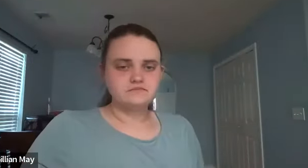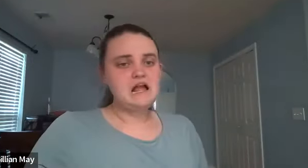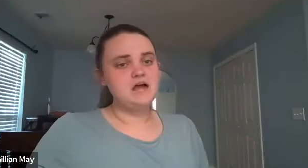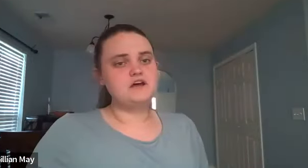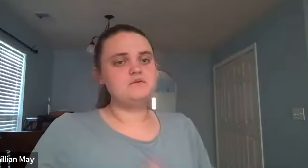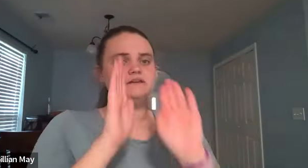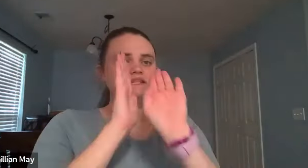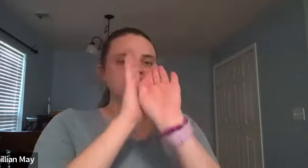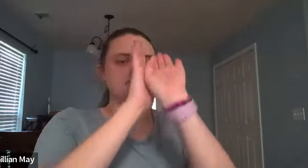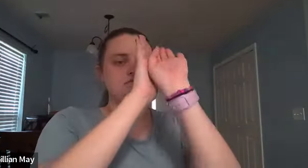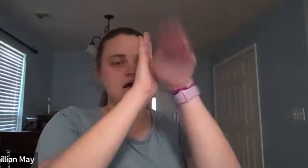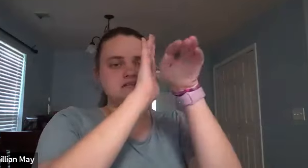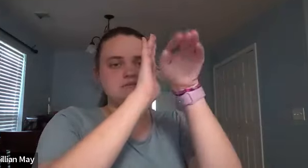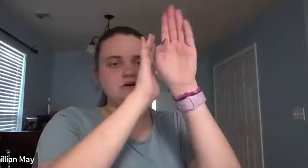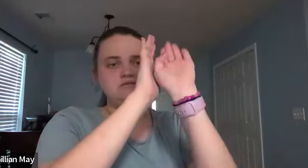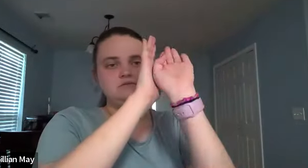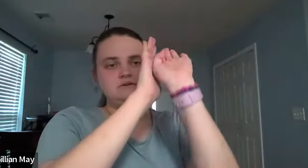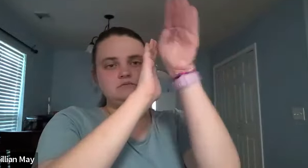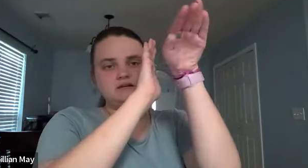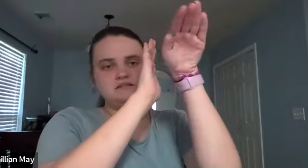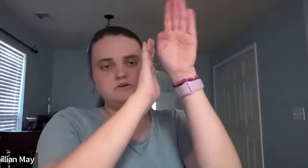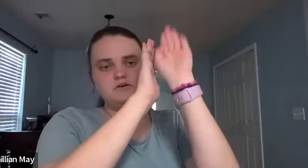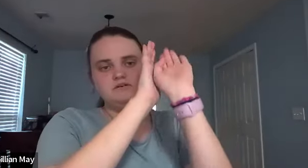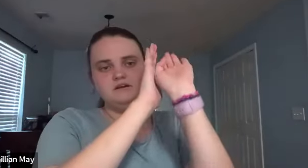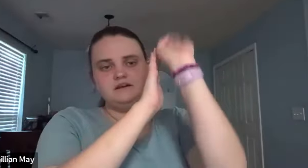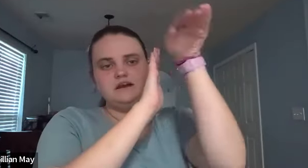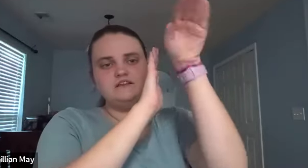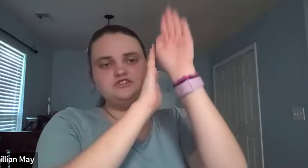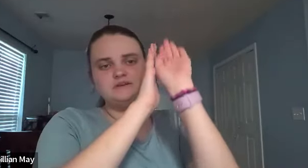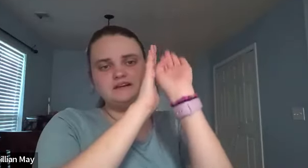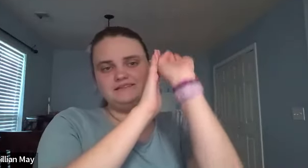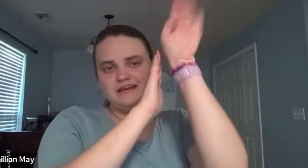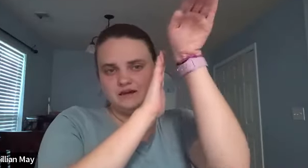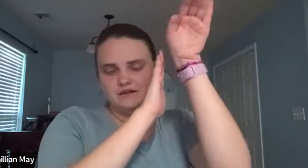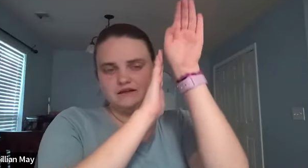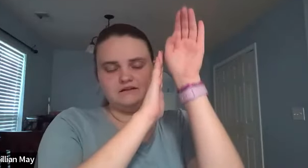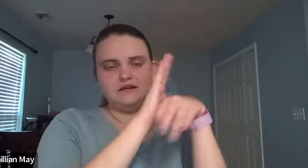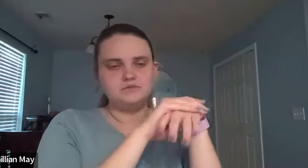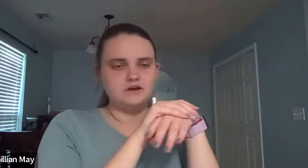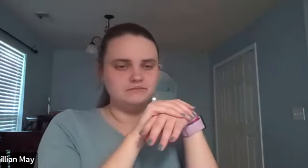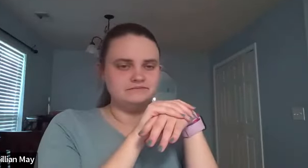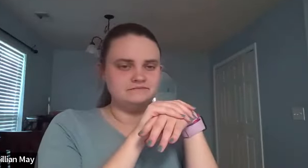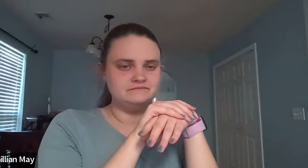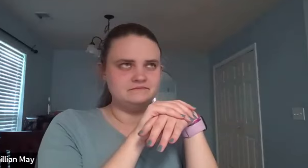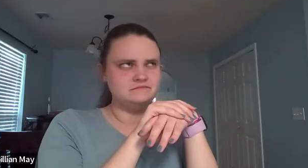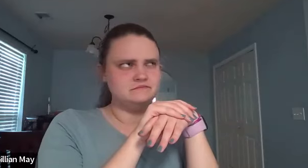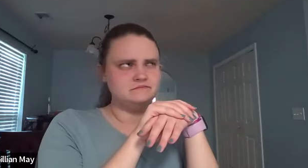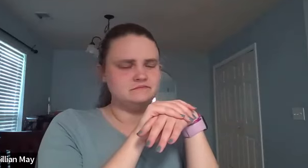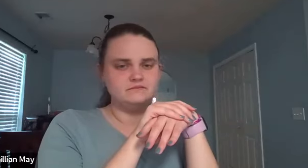Another one I've seen is basketball, kind of like you're doing a layup, like not a layup.